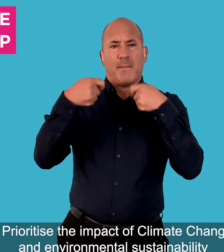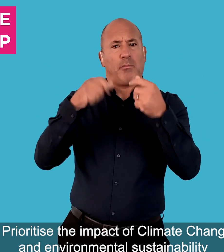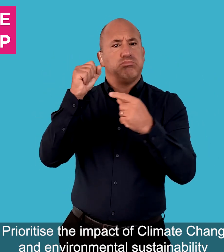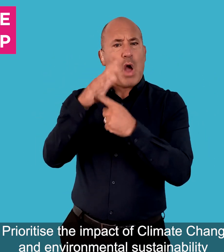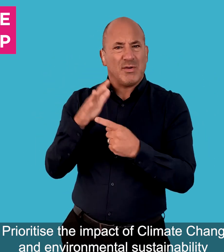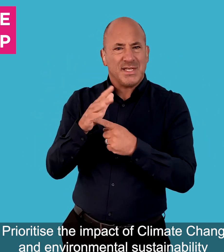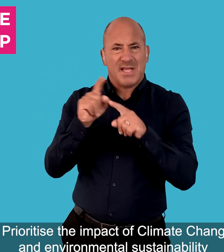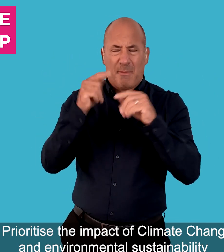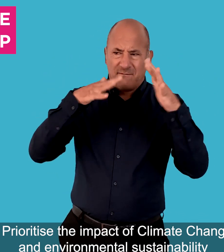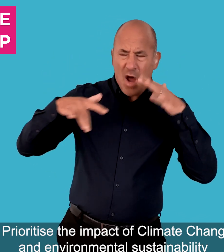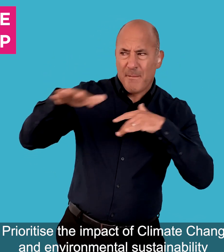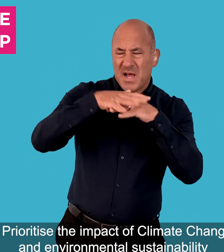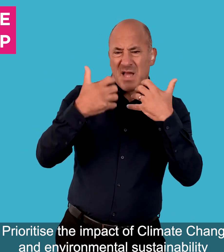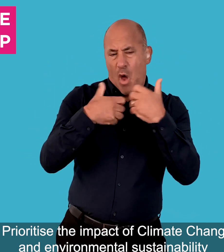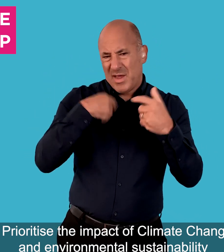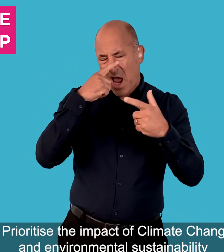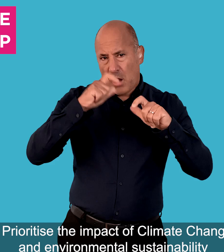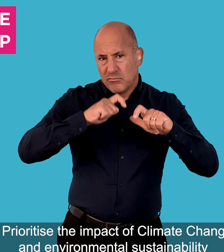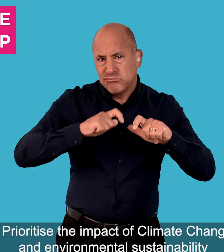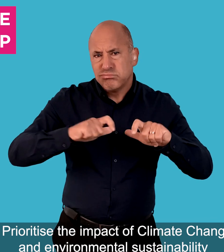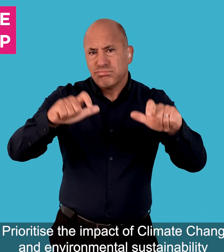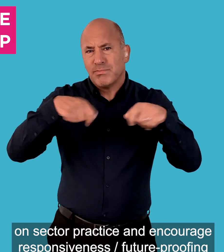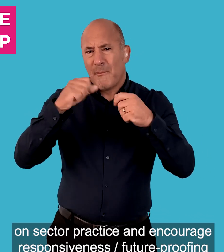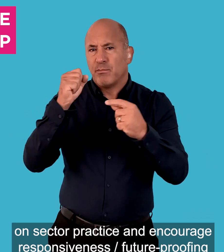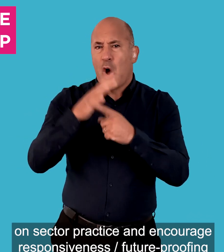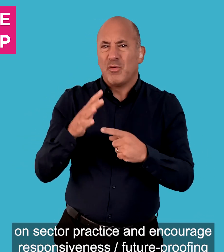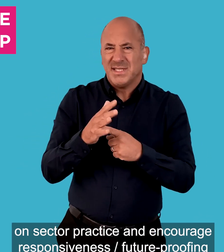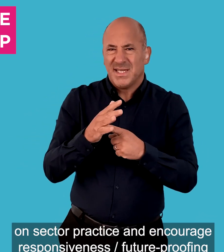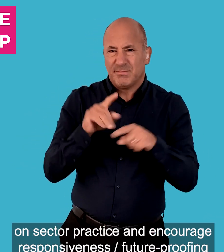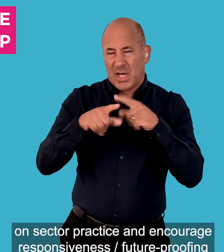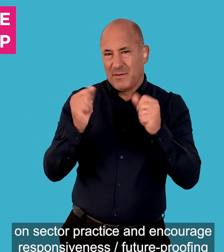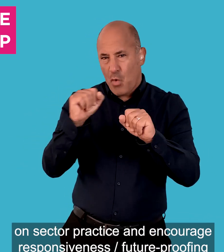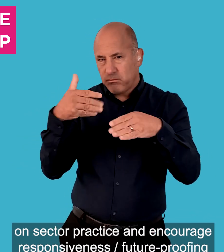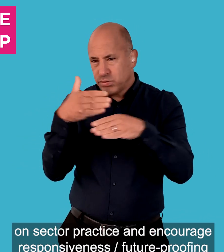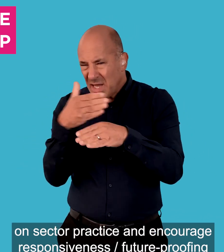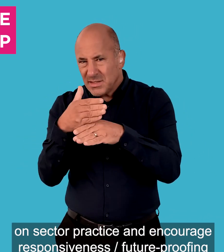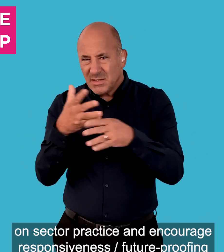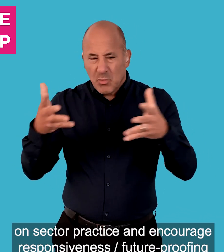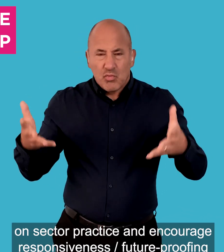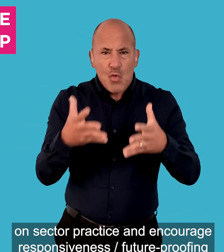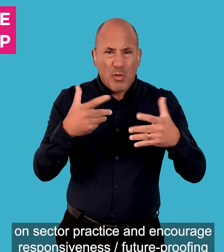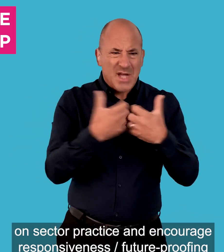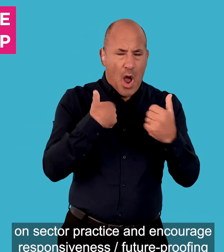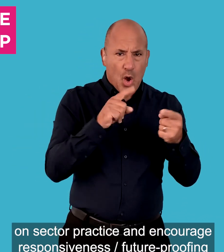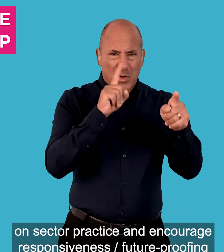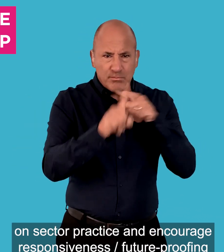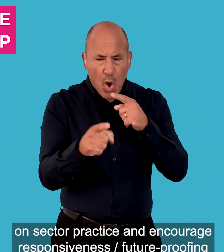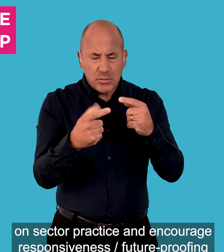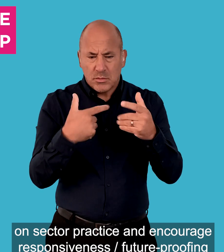Prioritize the impact of climate change and environmental sustainability on sector practice and encourage